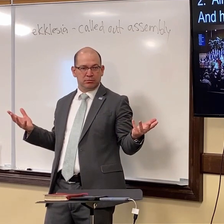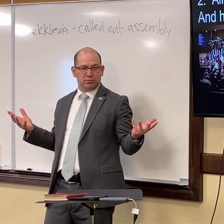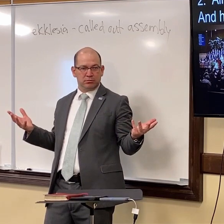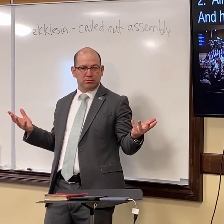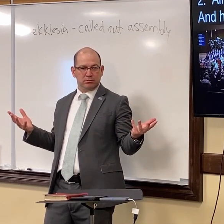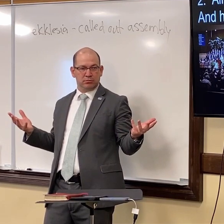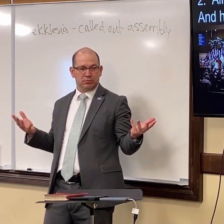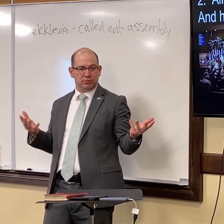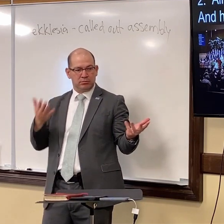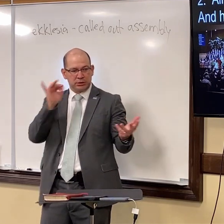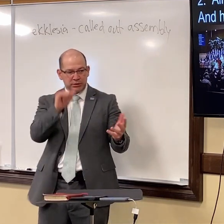Christ.